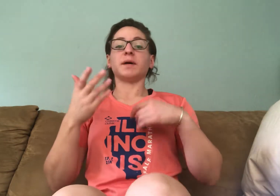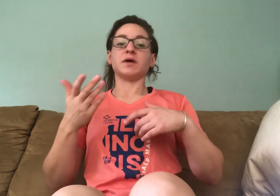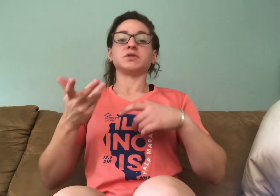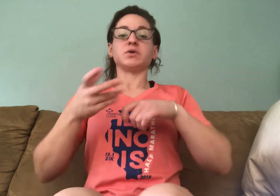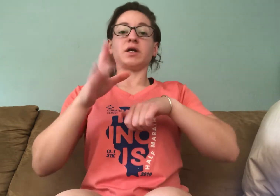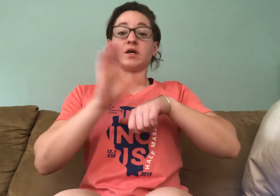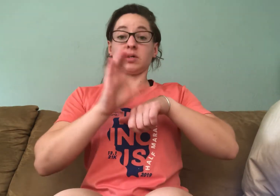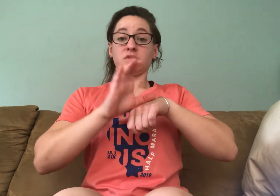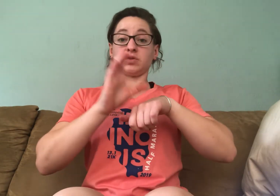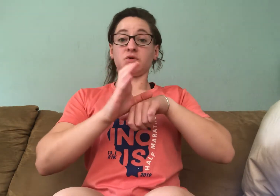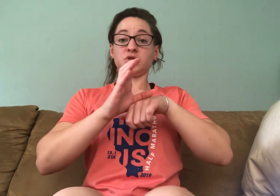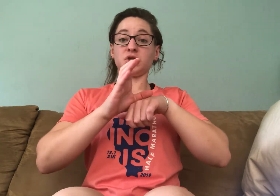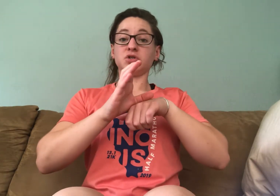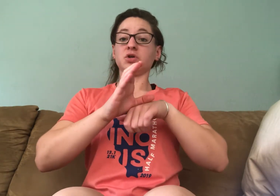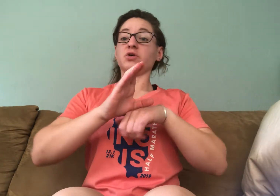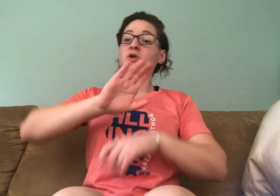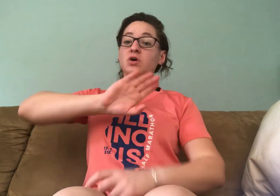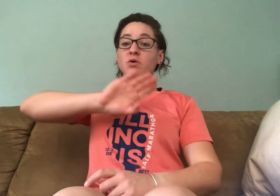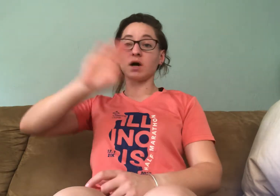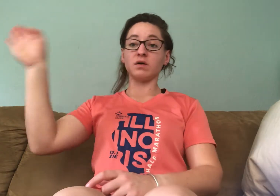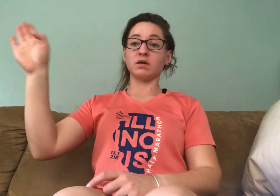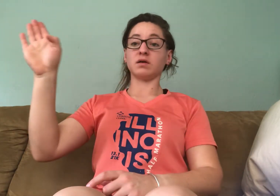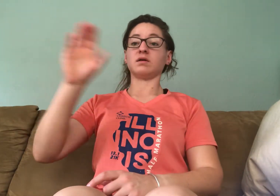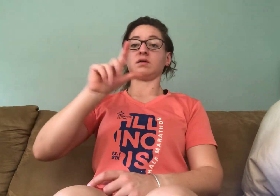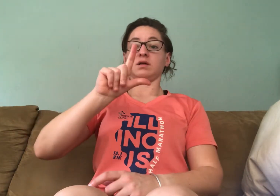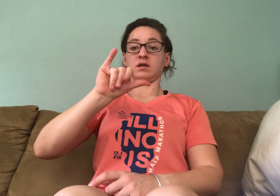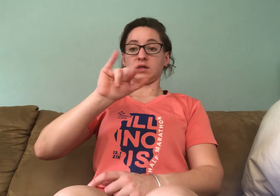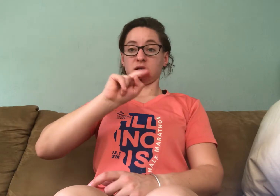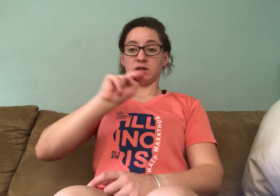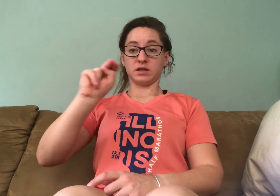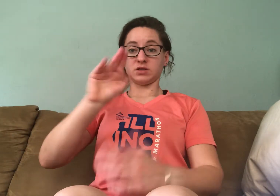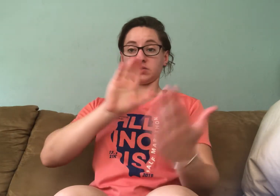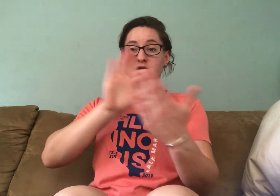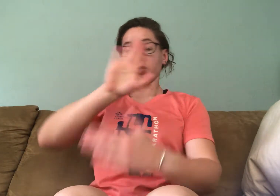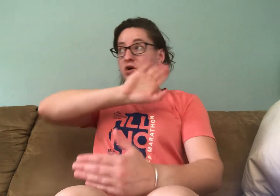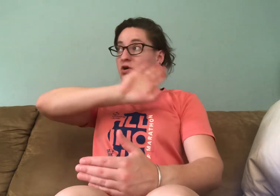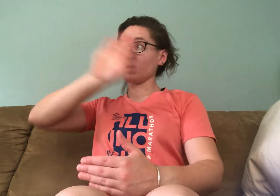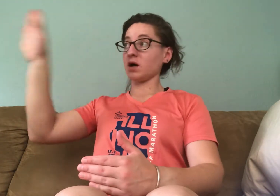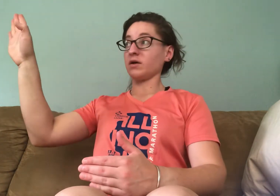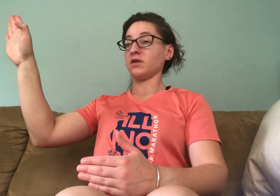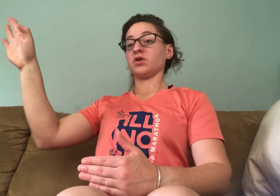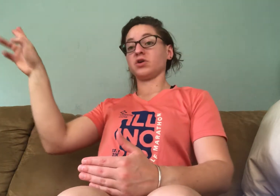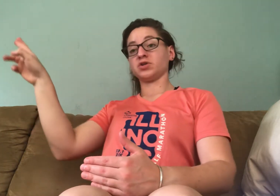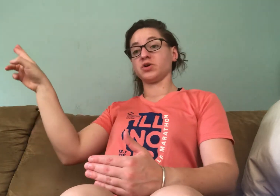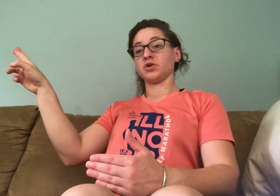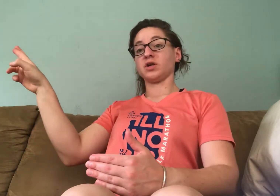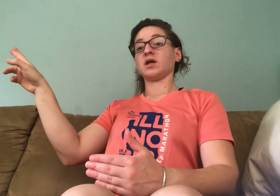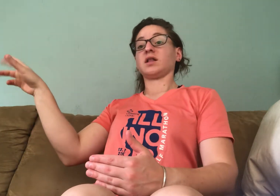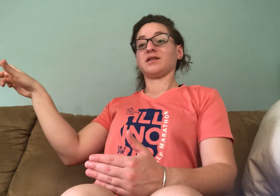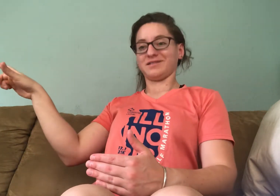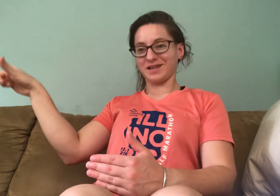house. Okay, so you go to church. So you're gonna go out Lynn Street. You're gonna go out, and then you're gonna turn